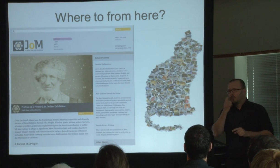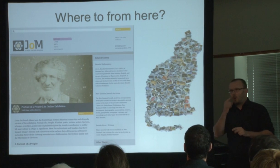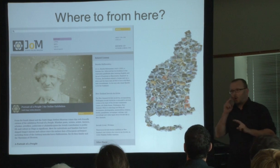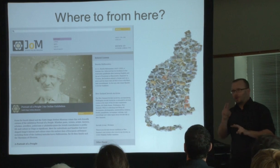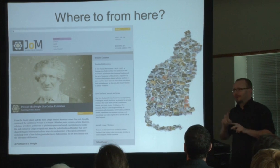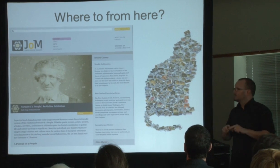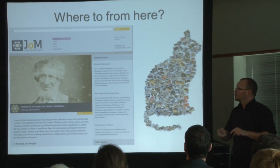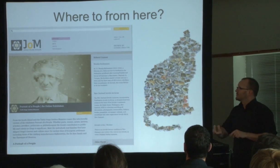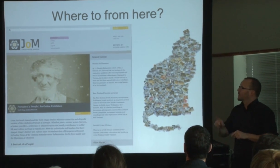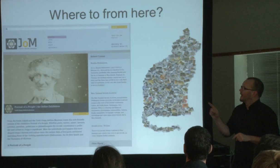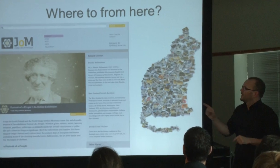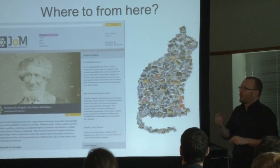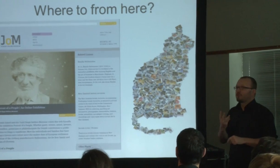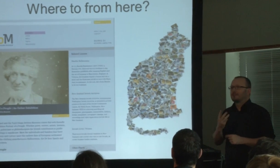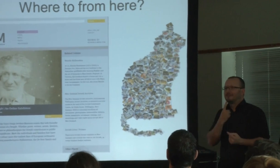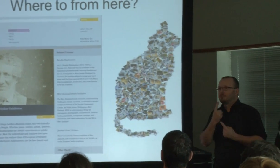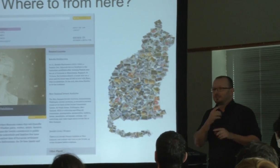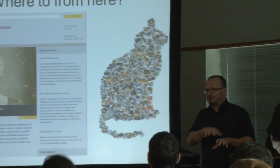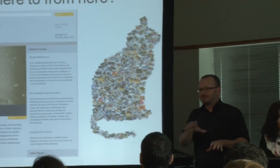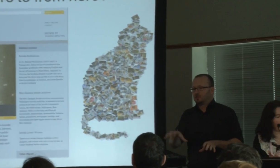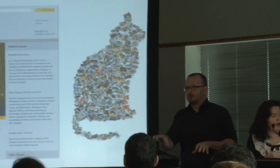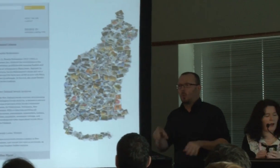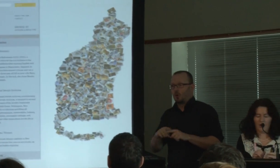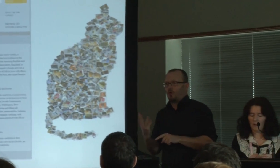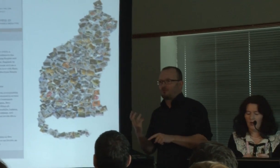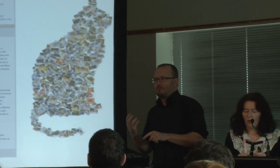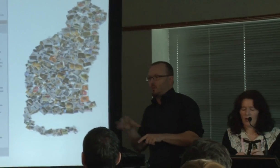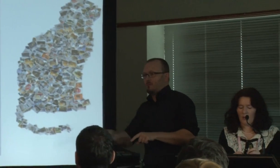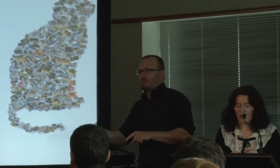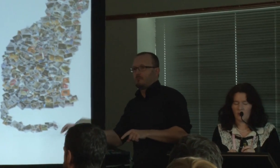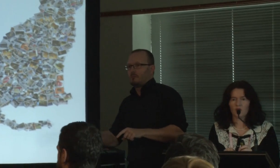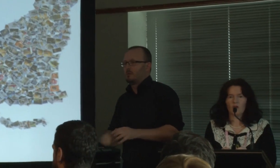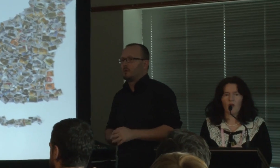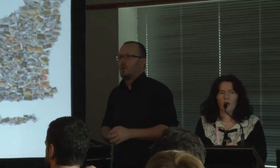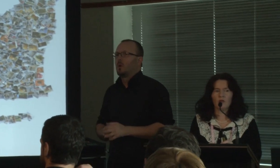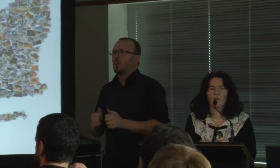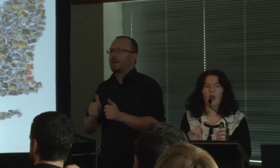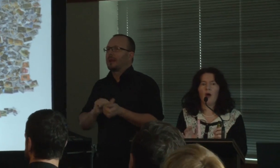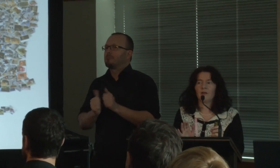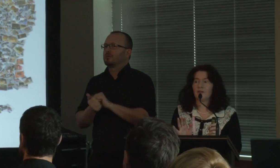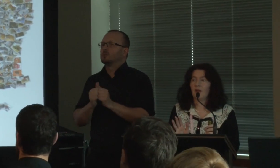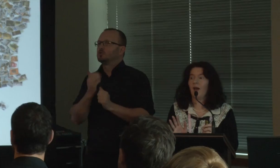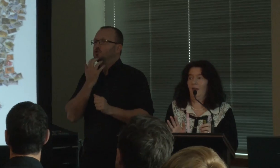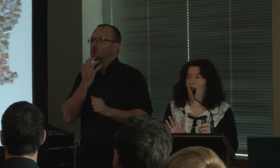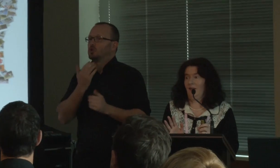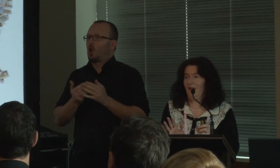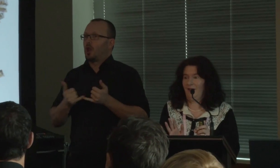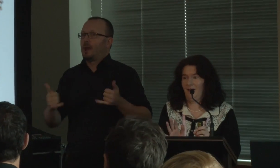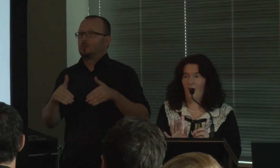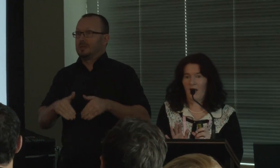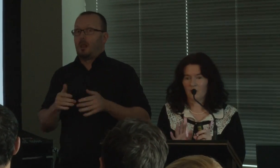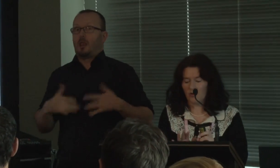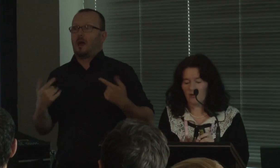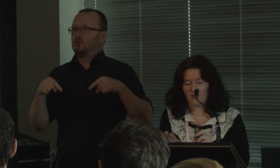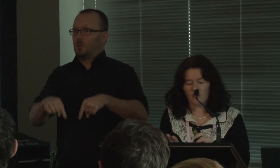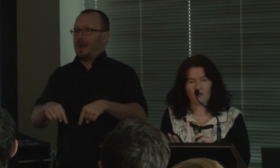Like I said, we've got three information stations. We're looking at getting another three on the floor. We're collaborating with the Jewish Online Museum live today.